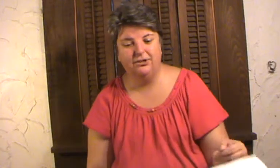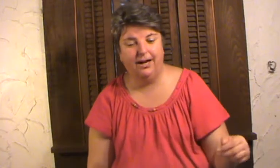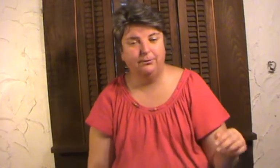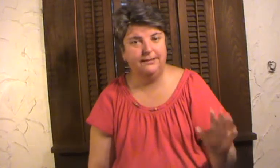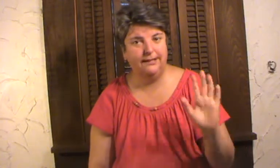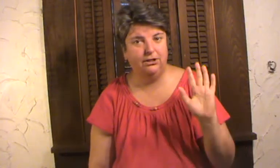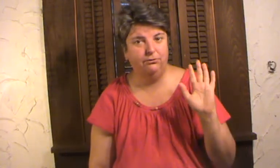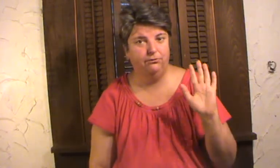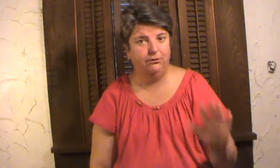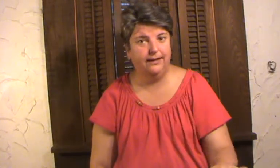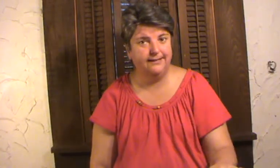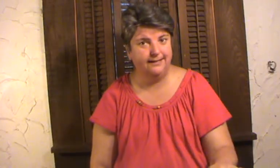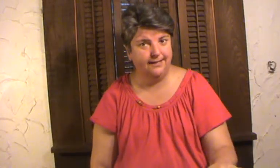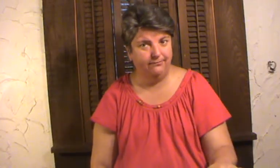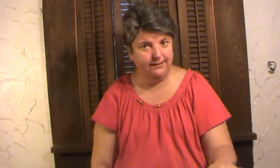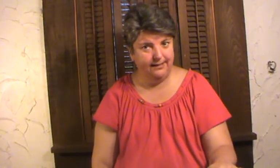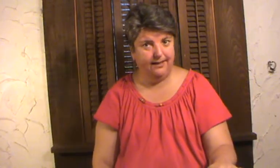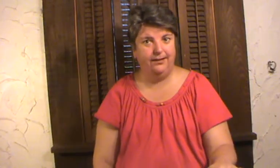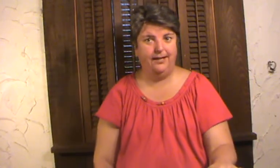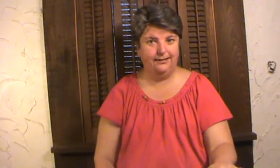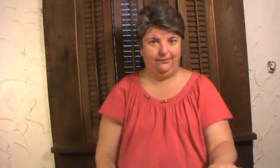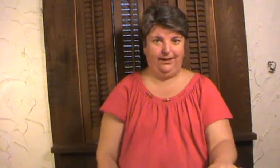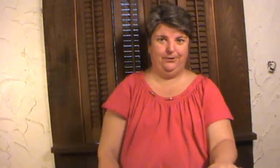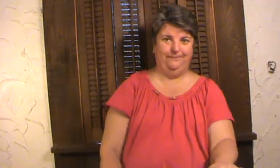So I will see you for lesson 17 on the next video.